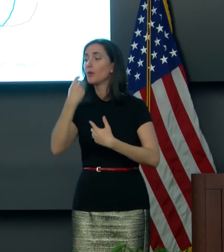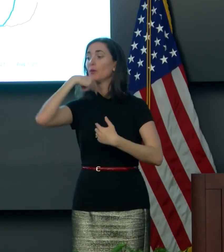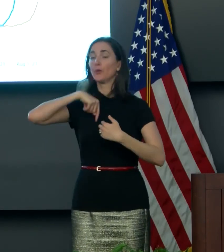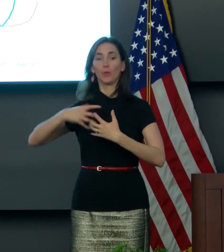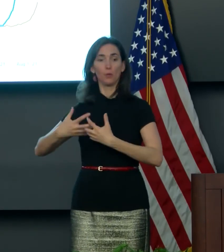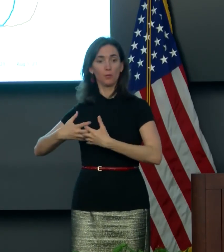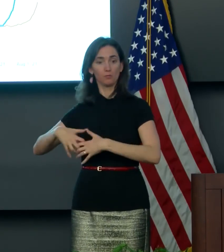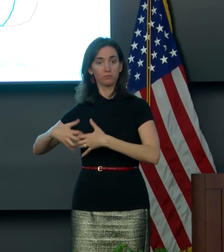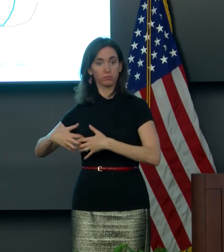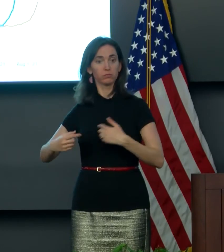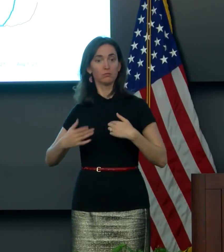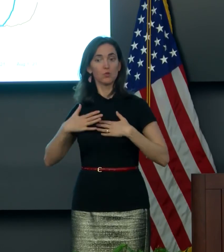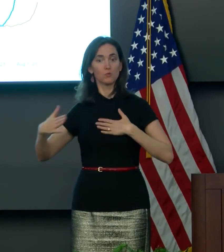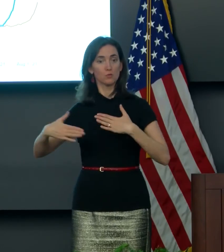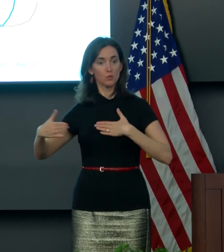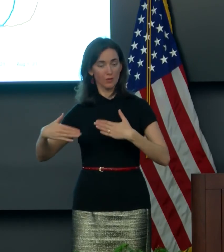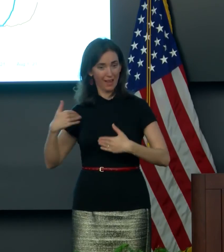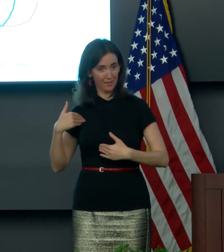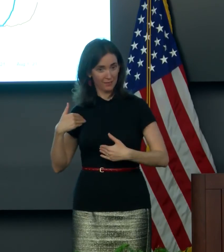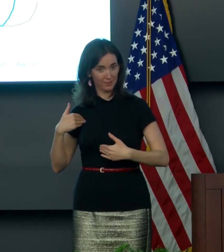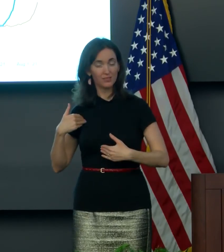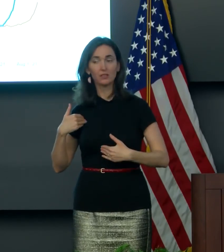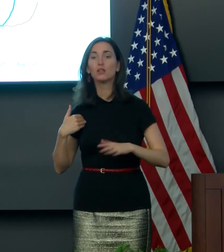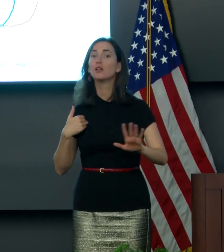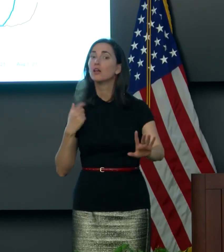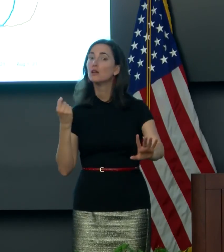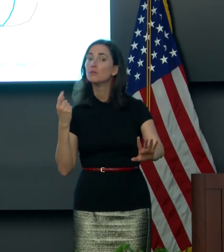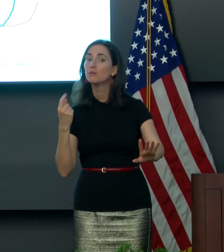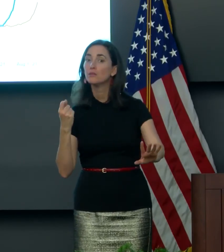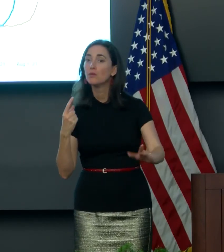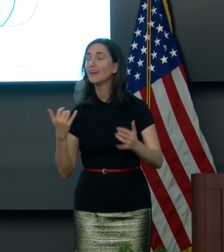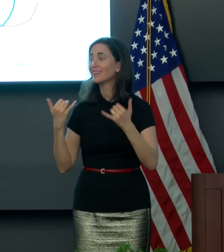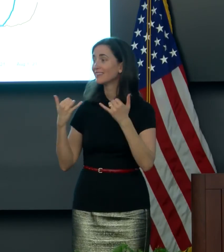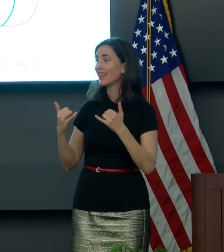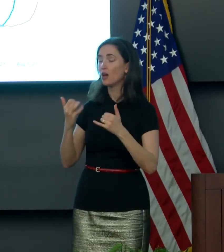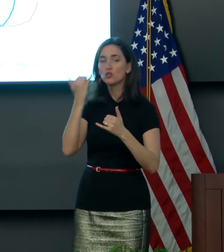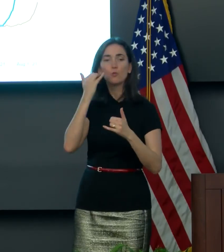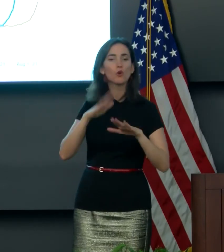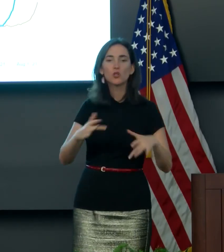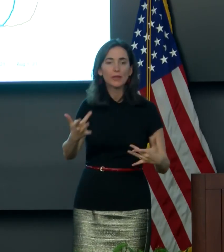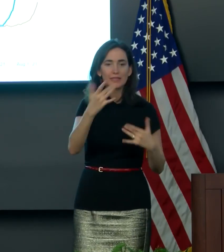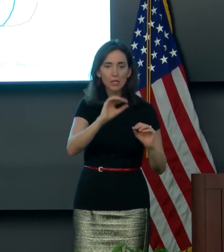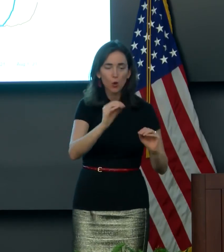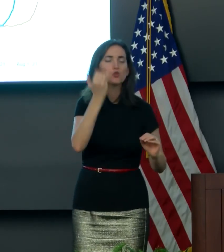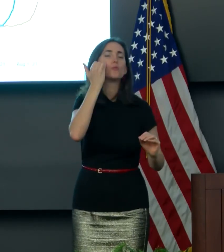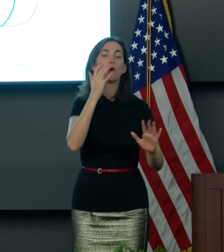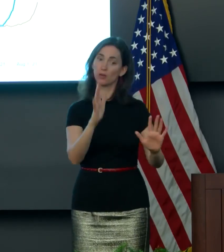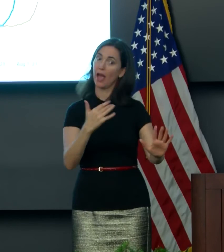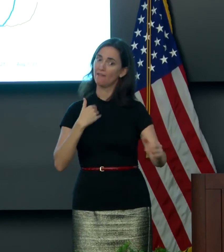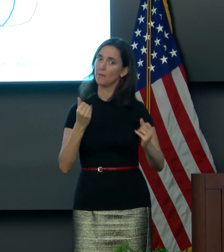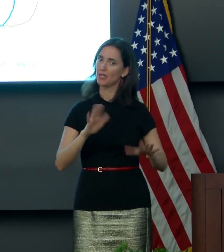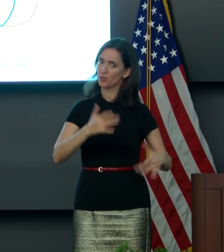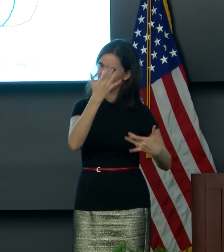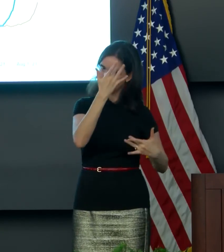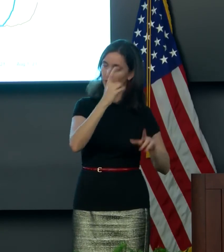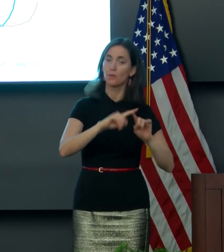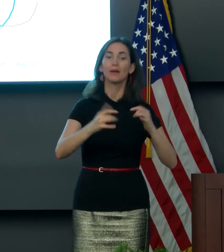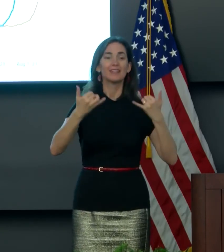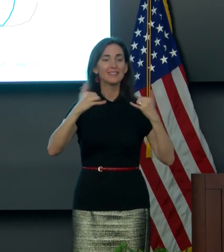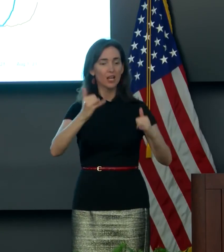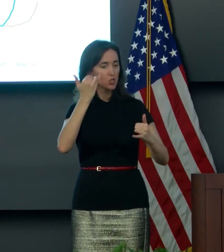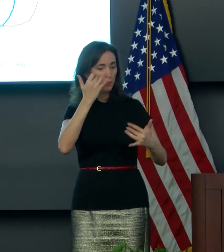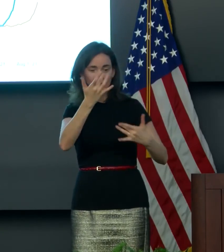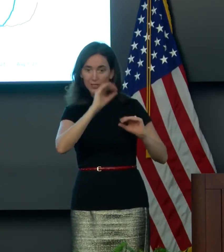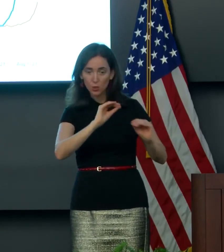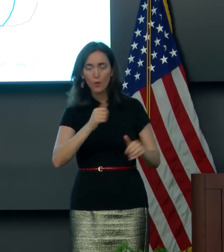are, in fact, they are in greater numbers than we've ever seen up to now in this pandemic, they are still a very considerable source